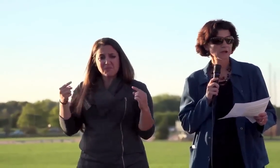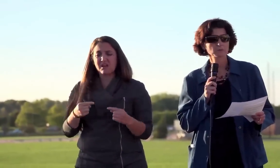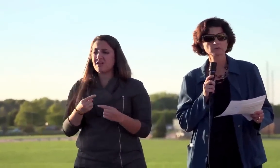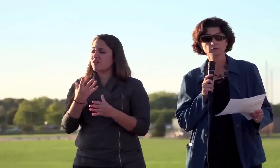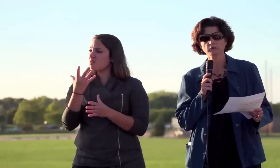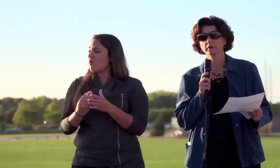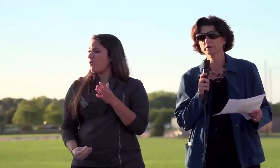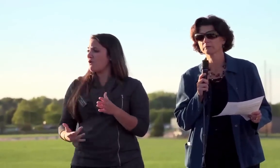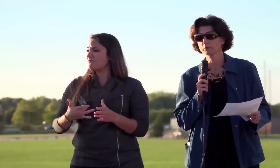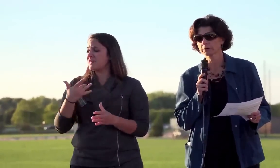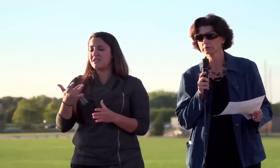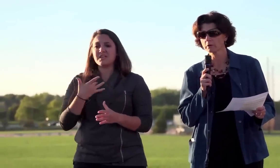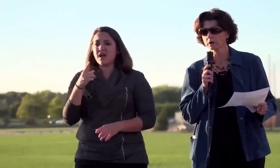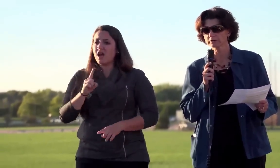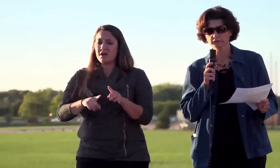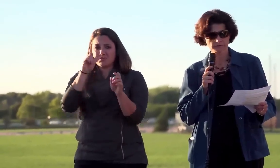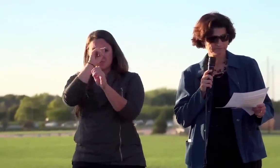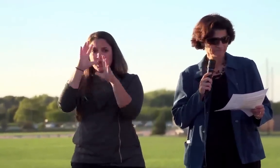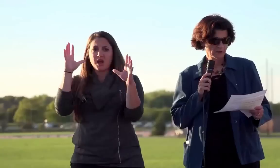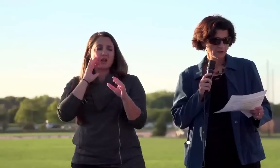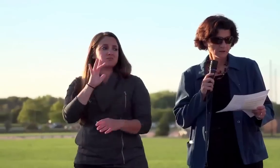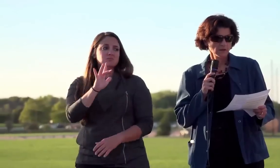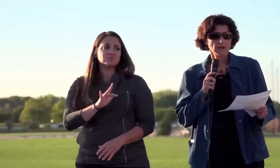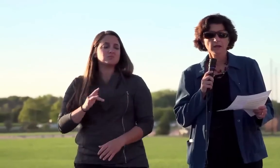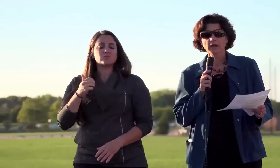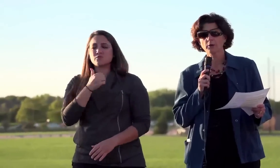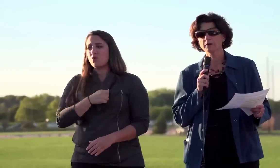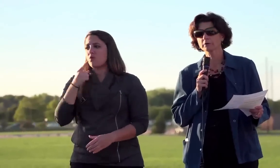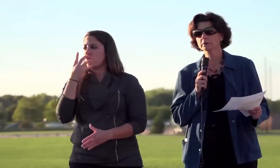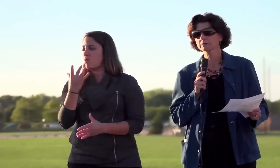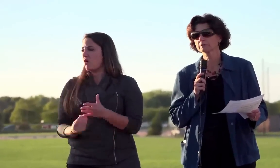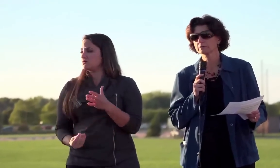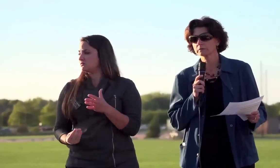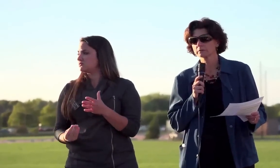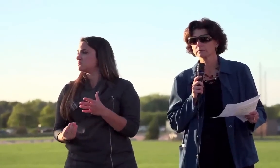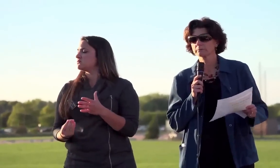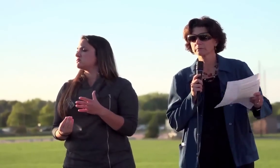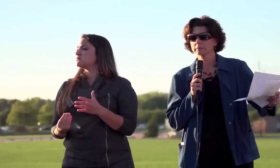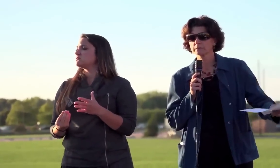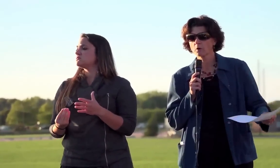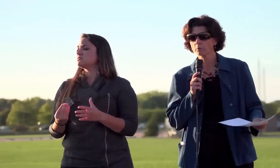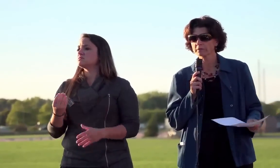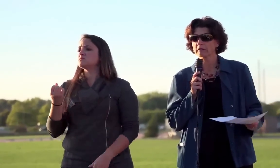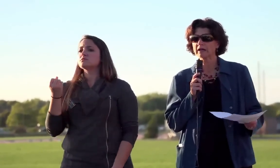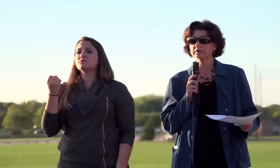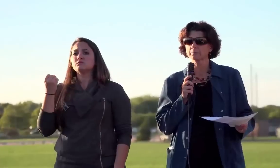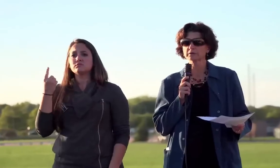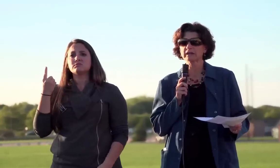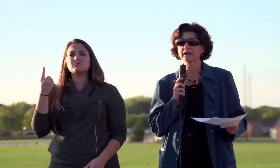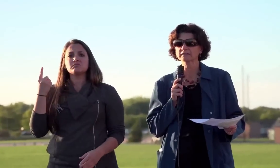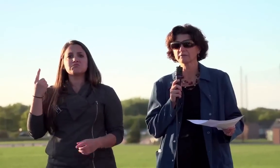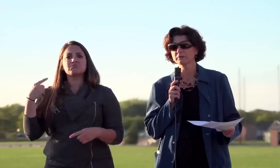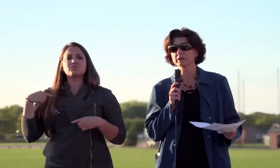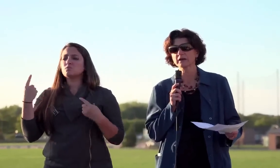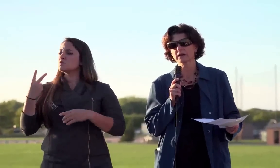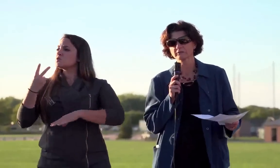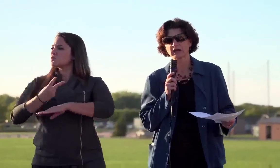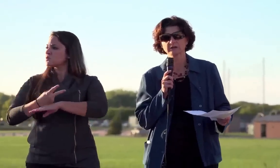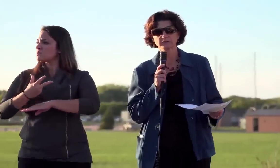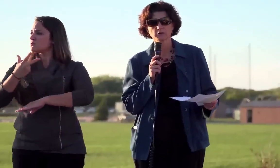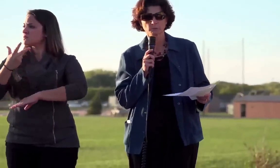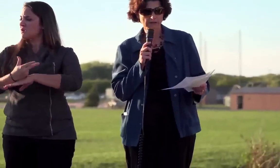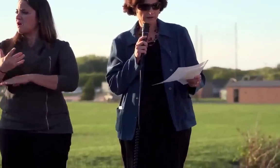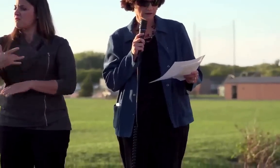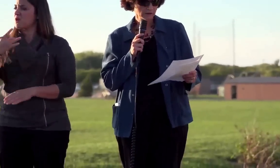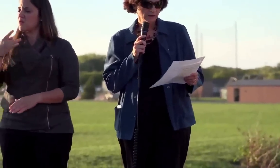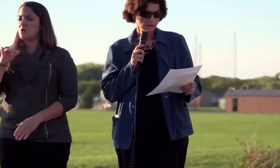sorry Ben was studying finance. However, over the last couple of days, I feel like I got to know Ben. I